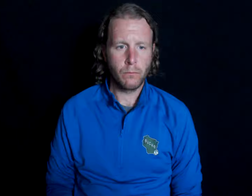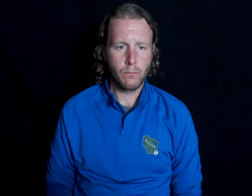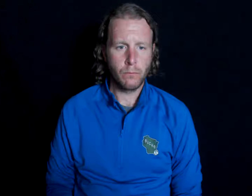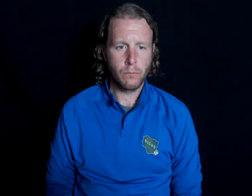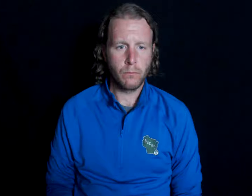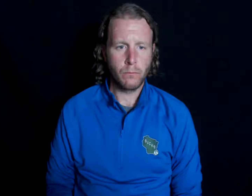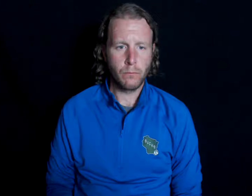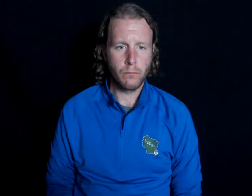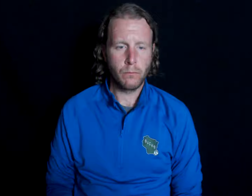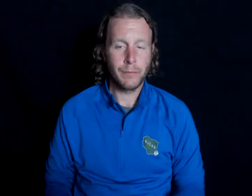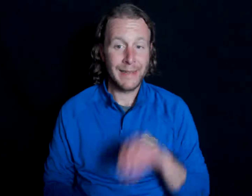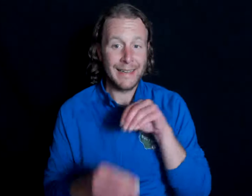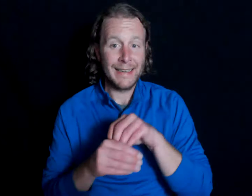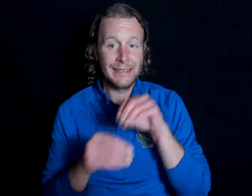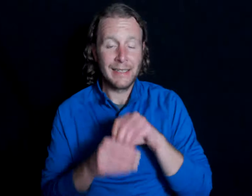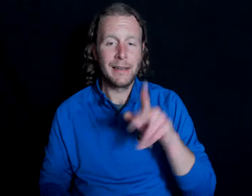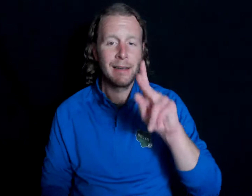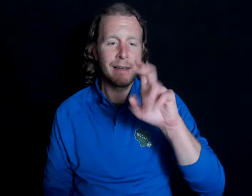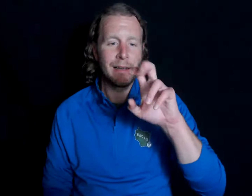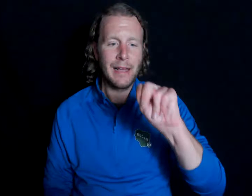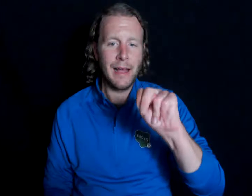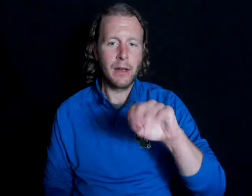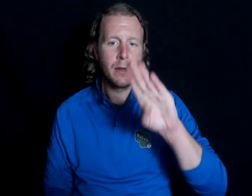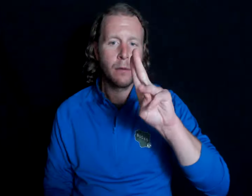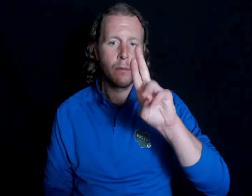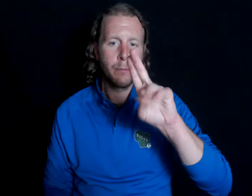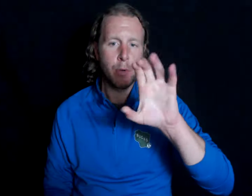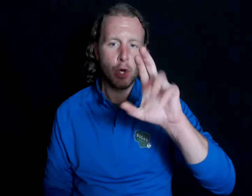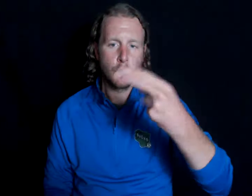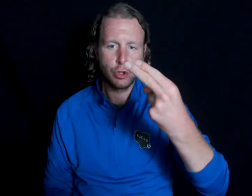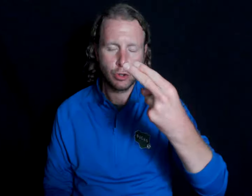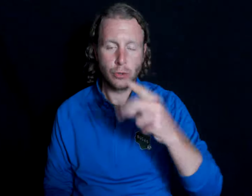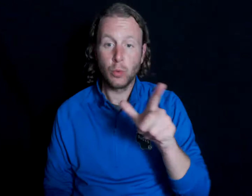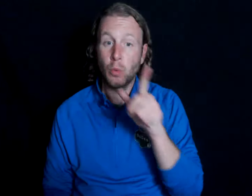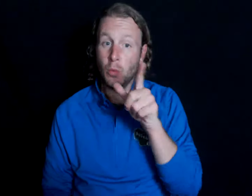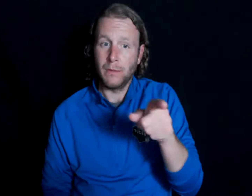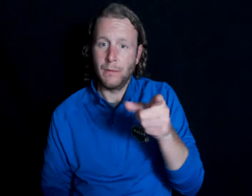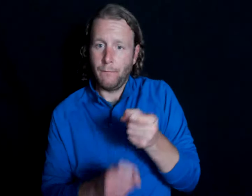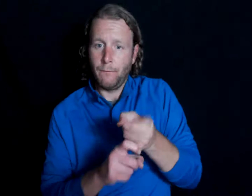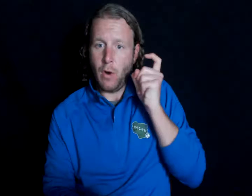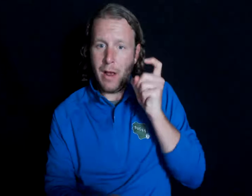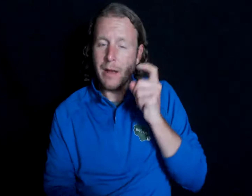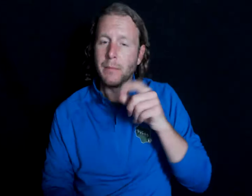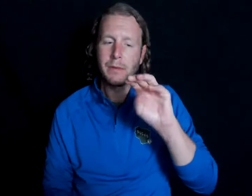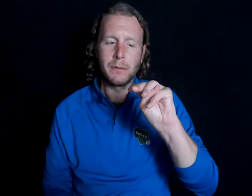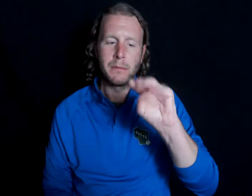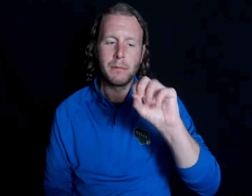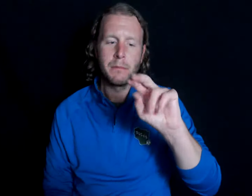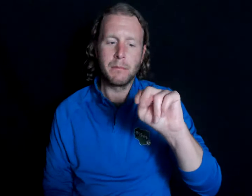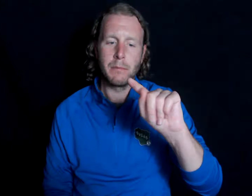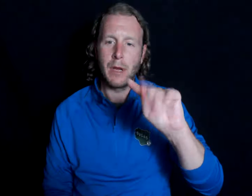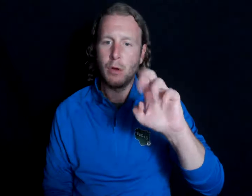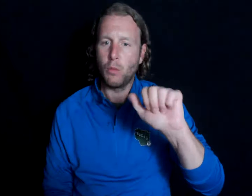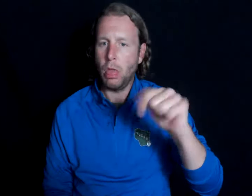Inside to Kim Birch, and the native of Montreal, Canada. This little jump hook to